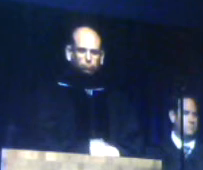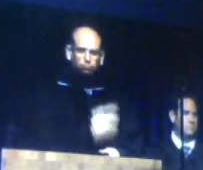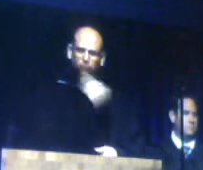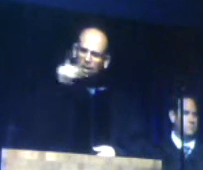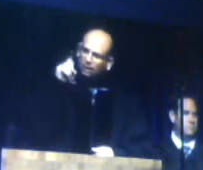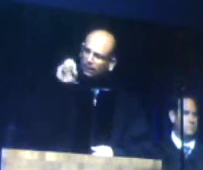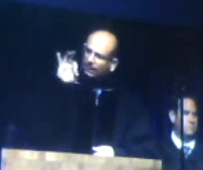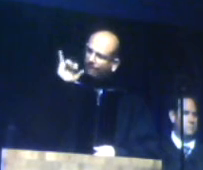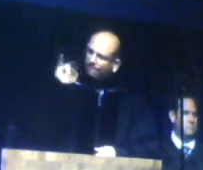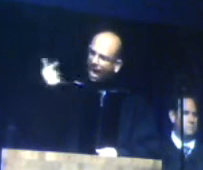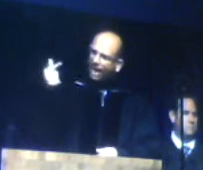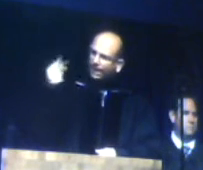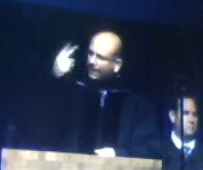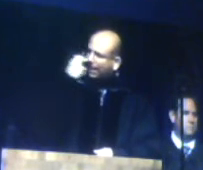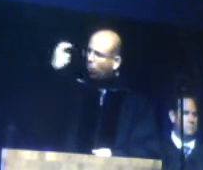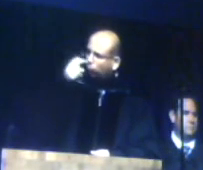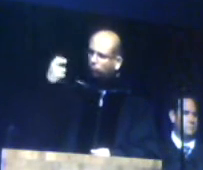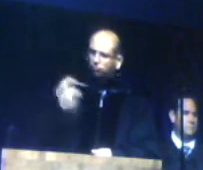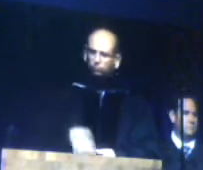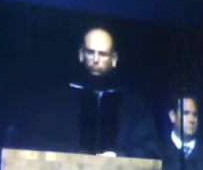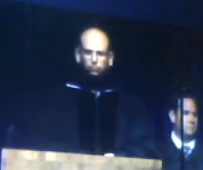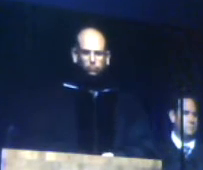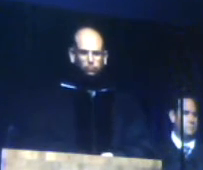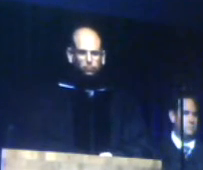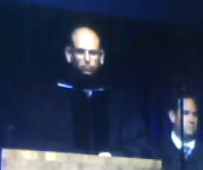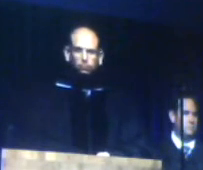changed culture, defying doubt.